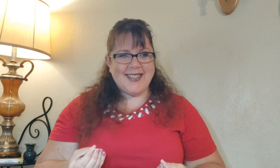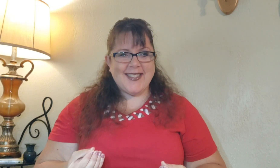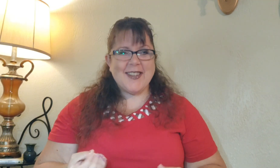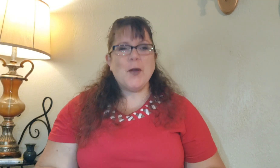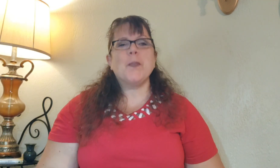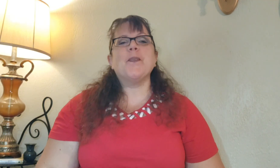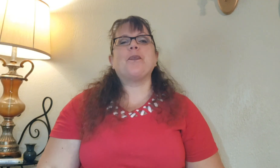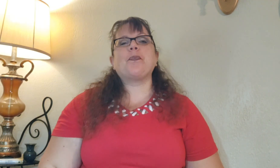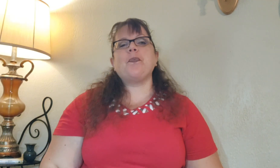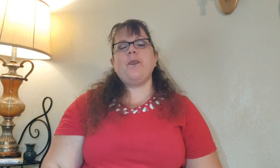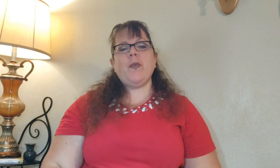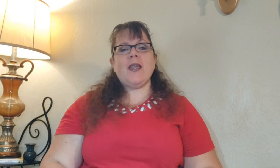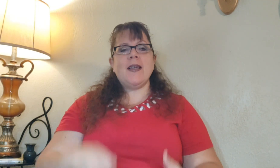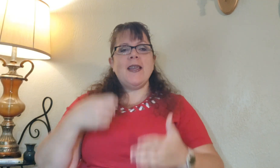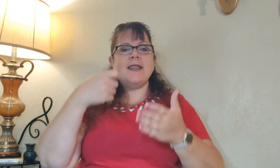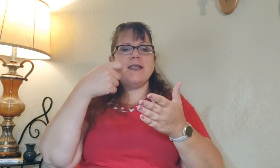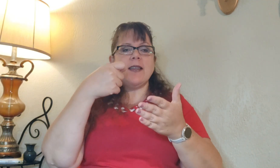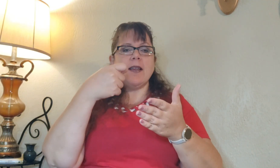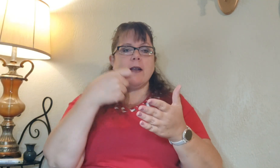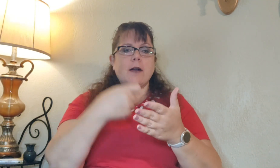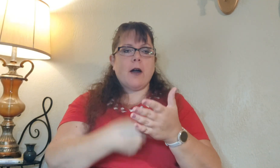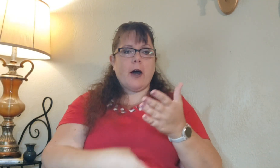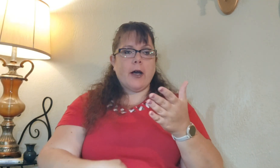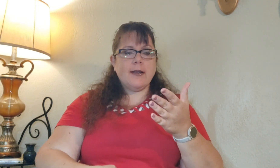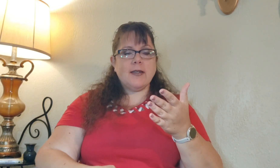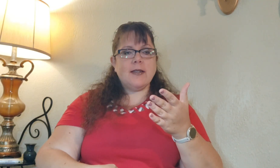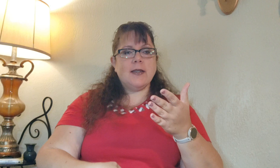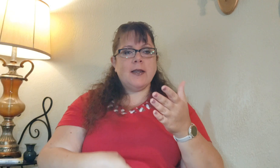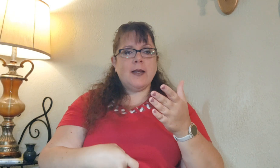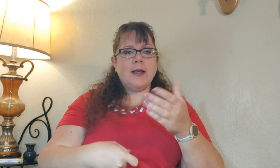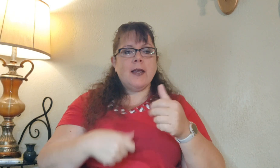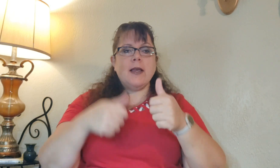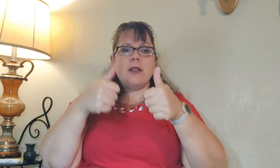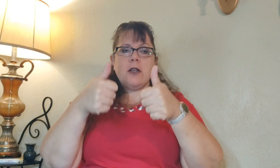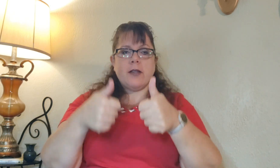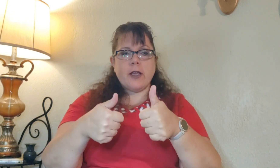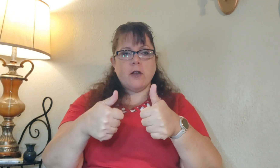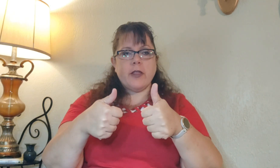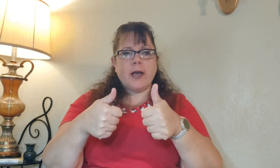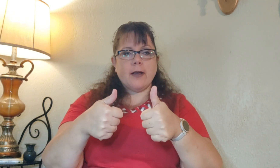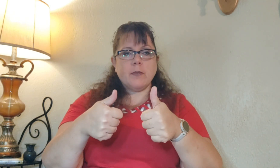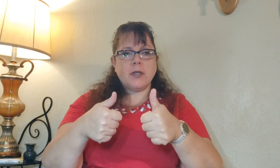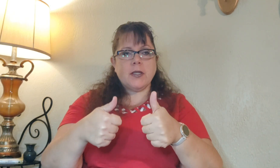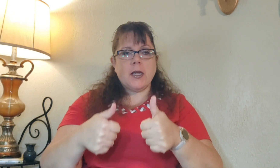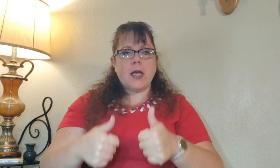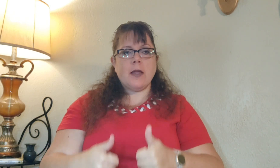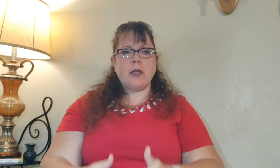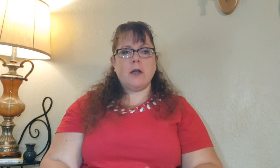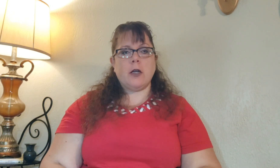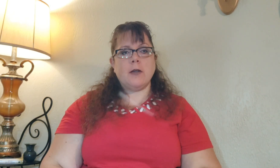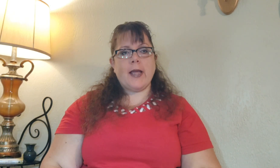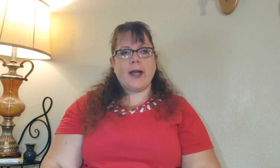depreciates, it's cost. Then you take your thumbs and then you go